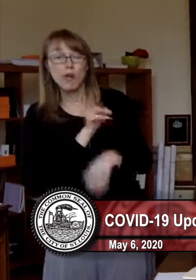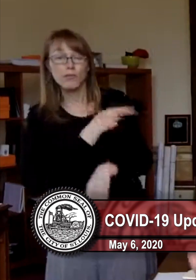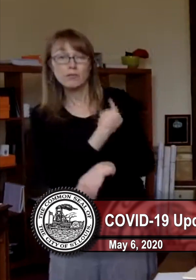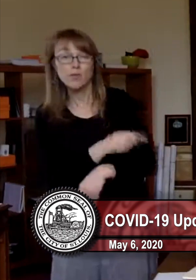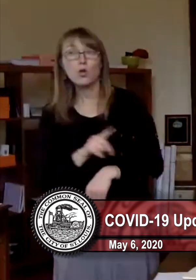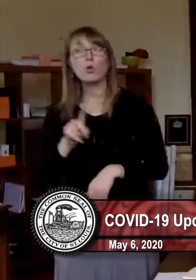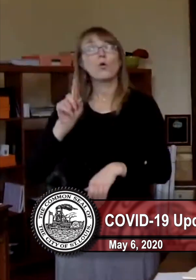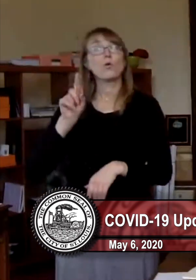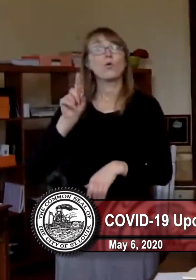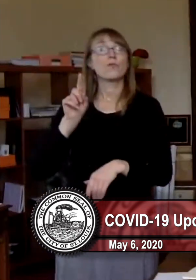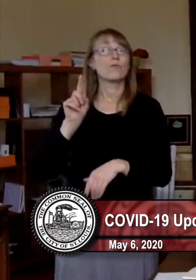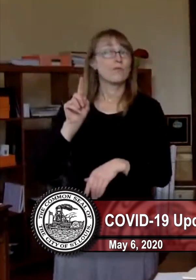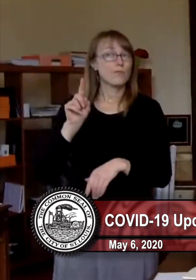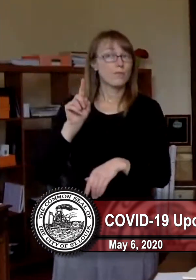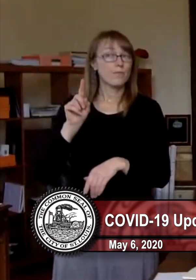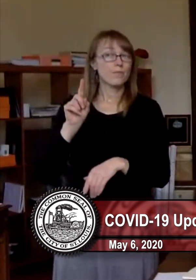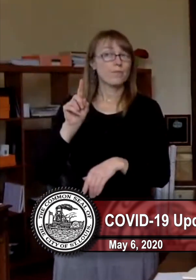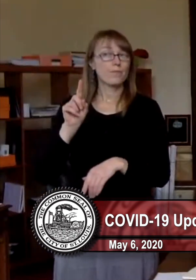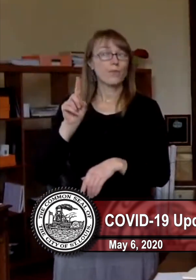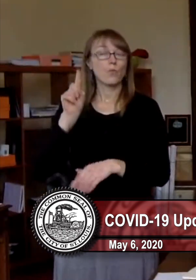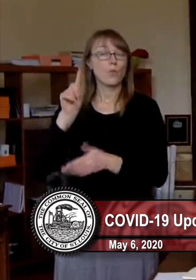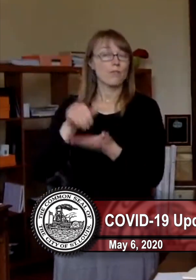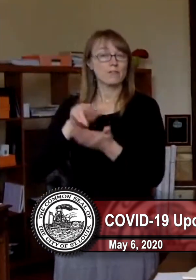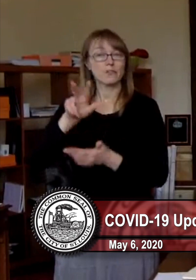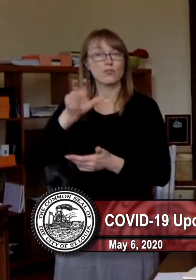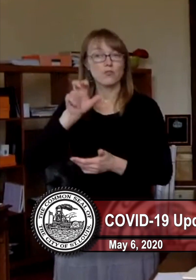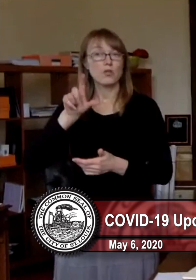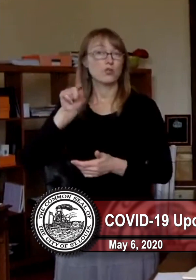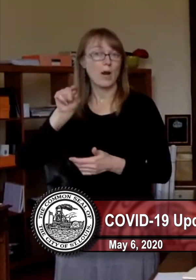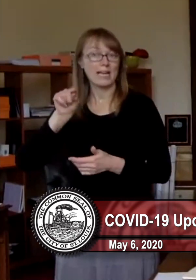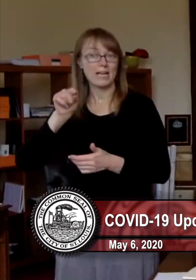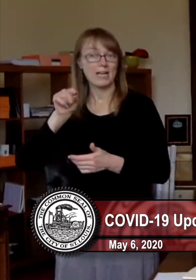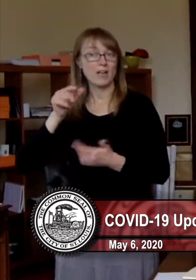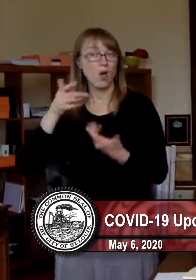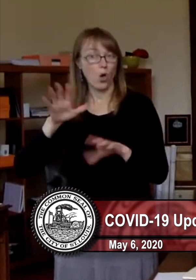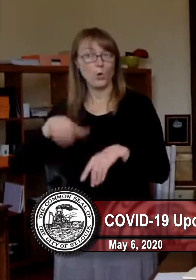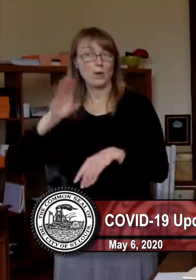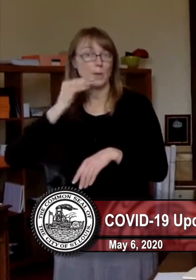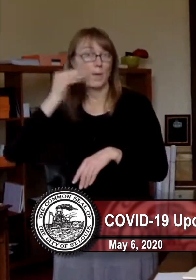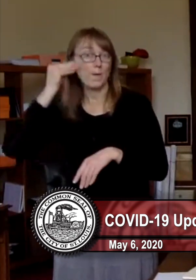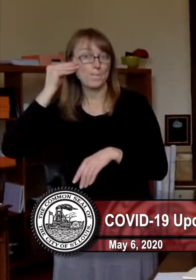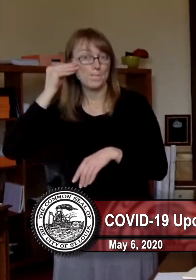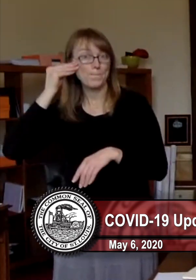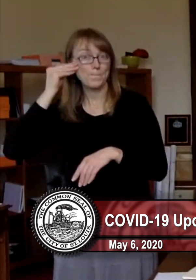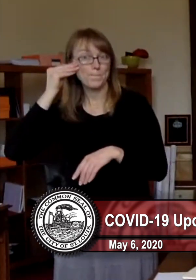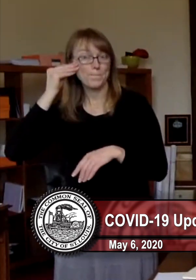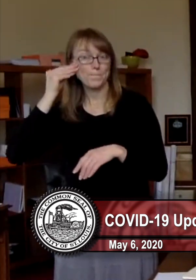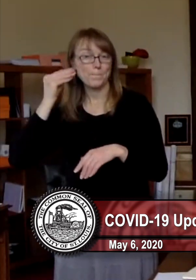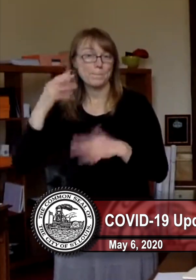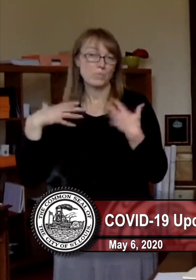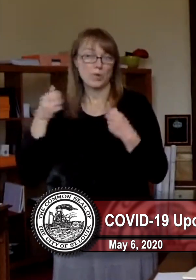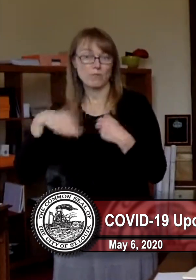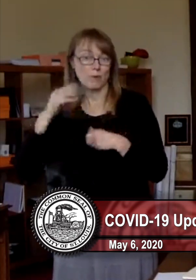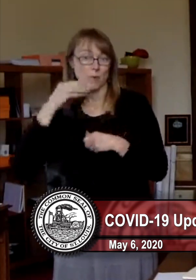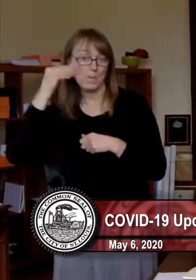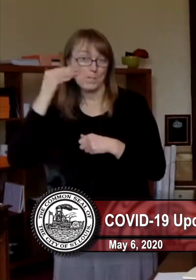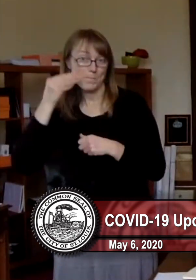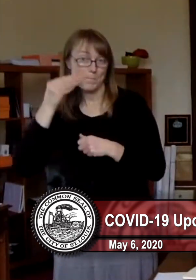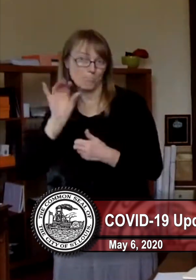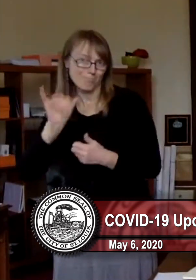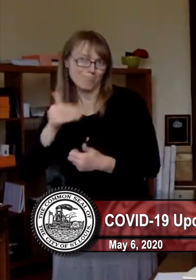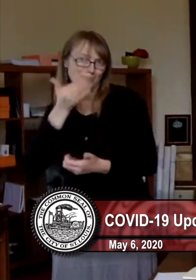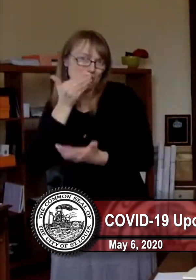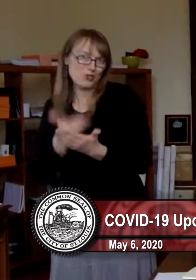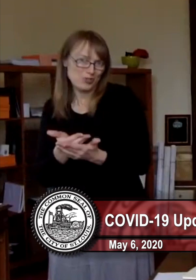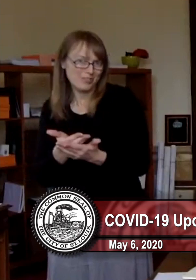them, this is a regional number, 1,320 of them have been discharged from the hospital. So that's good.